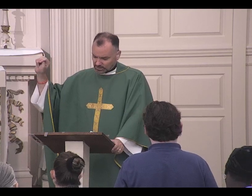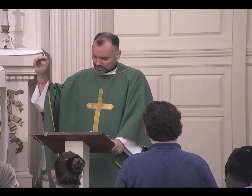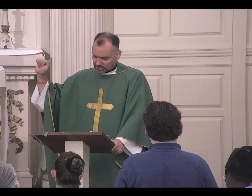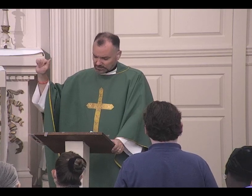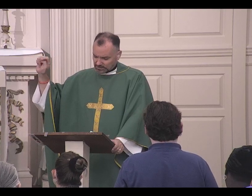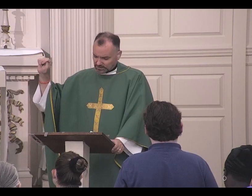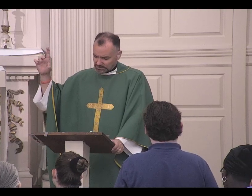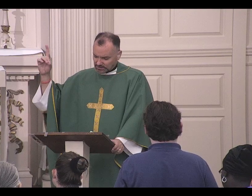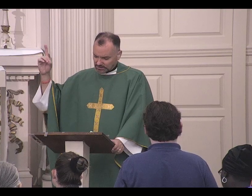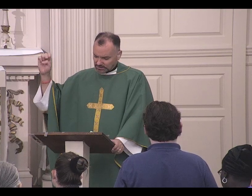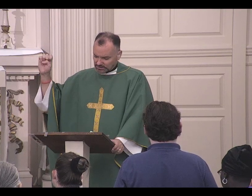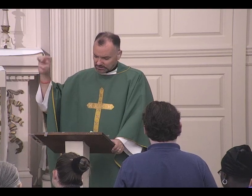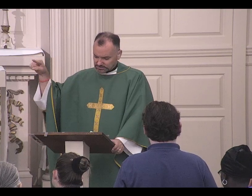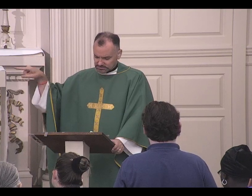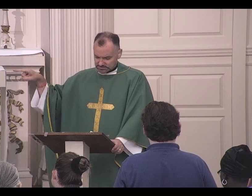Fernandez.